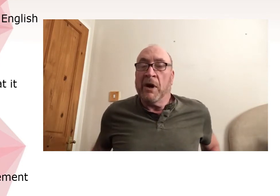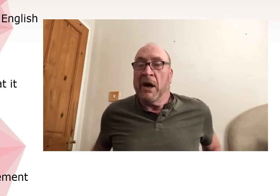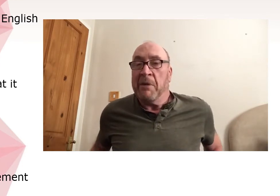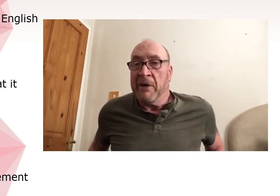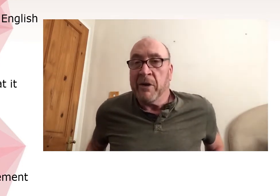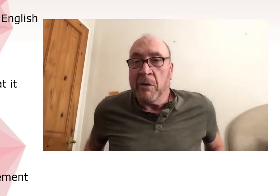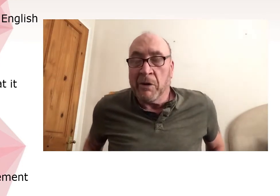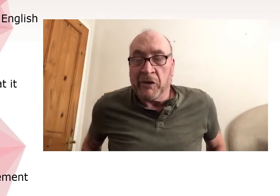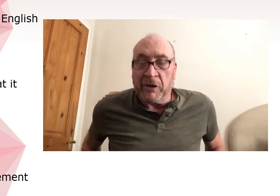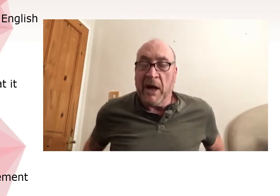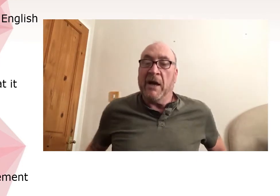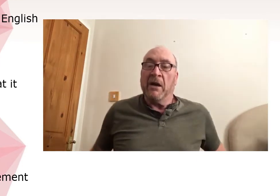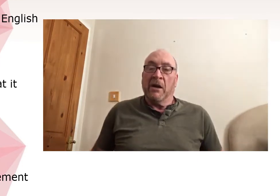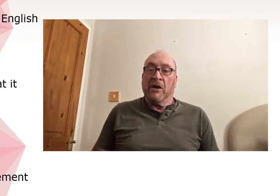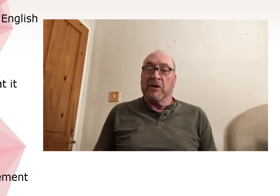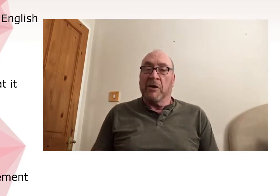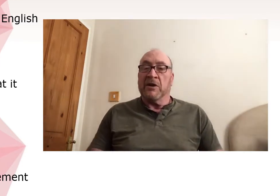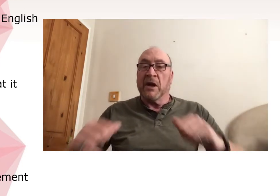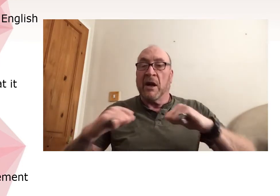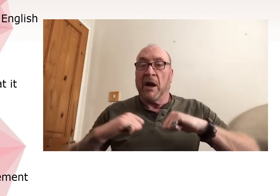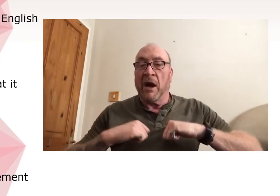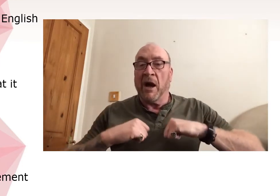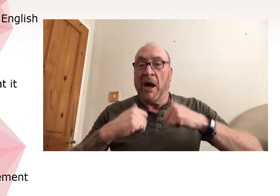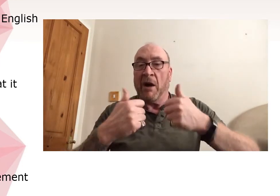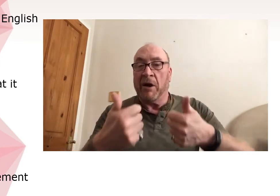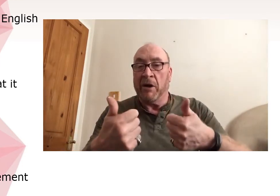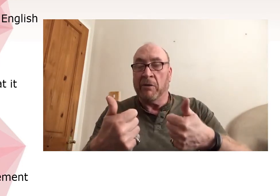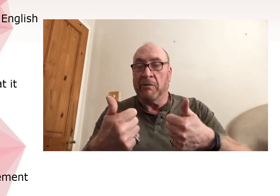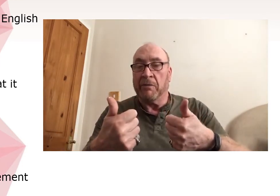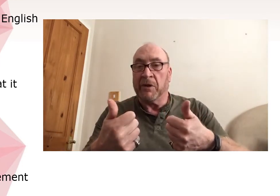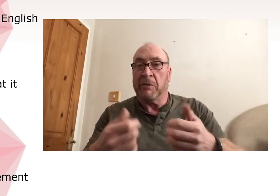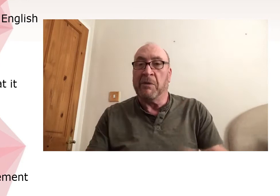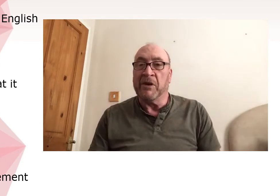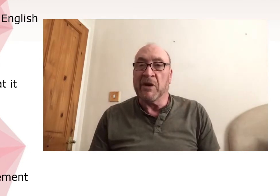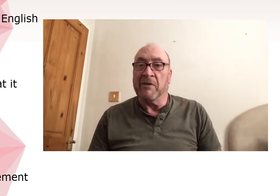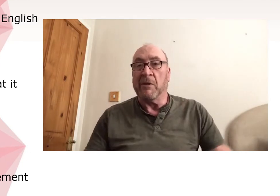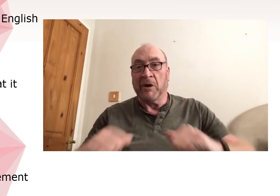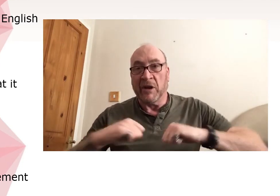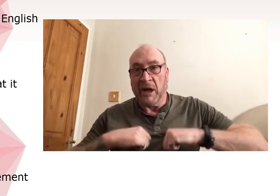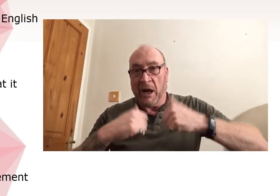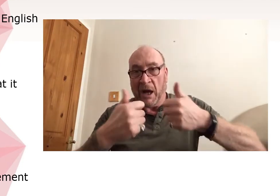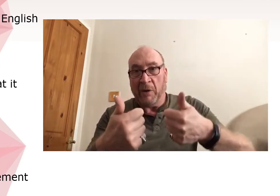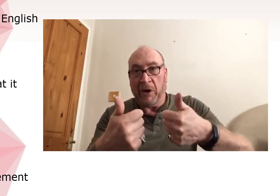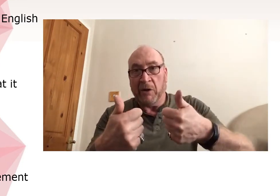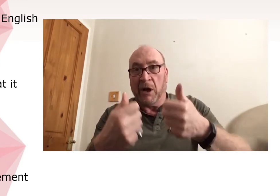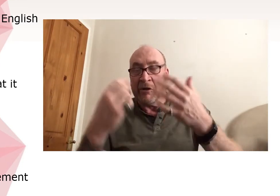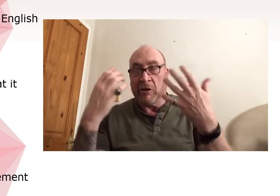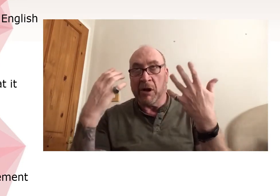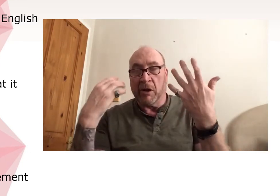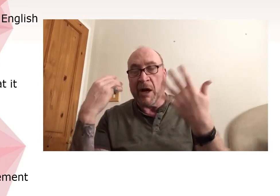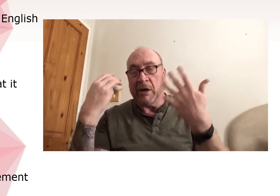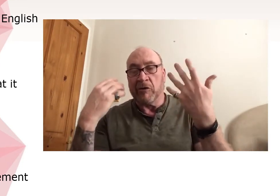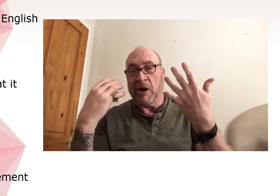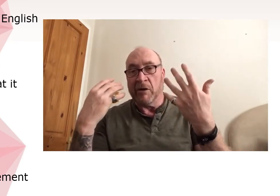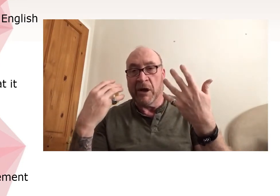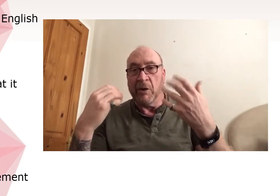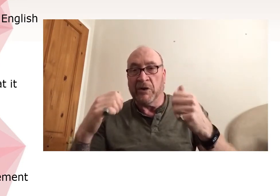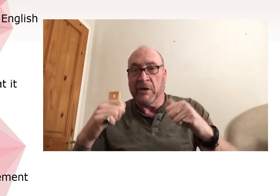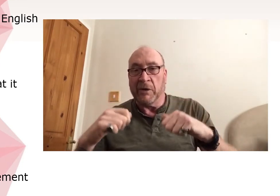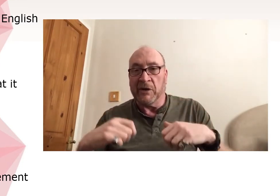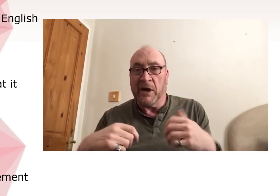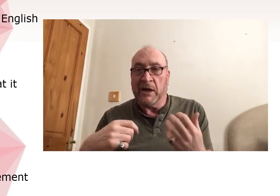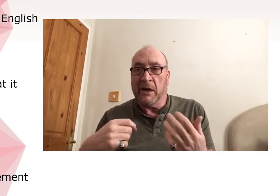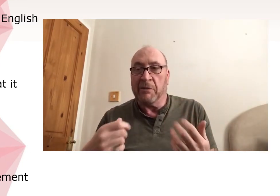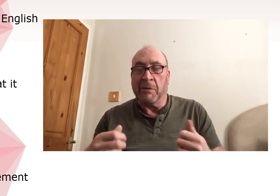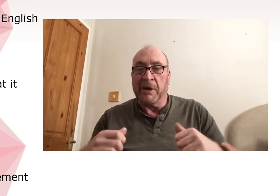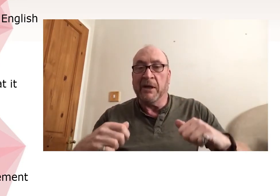go quickly back through what we've done there. So it's "how are you?" So remember the type of that one. "How are you?" And kind of try and look inquisitive